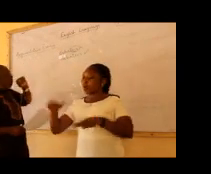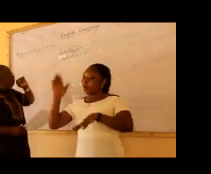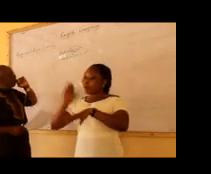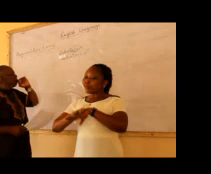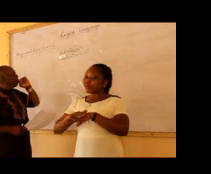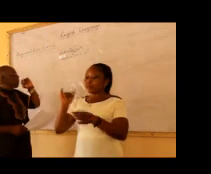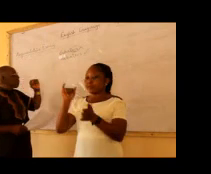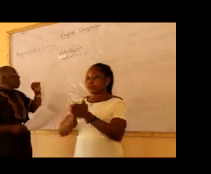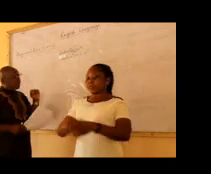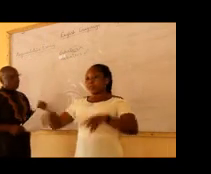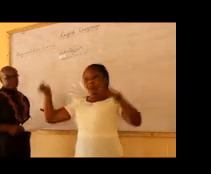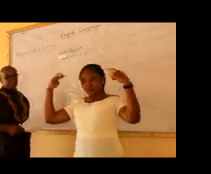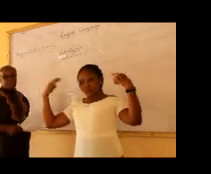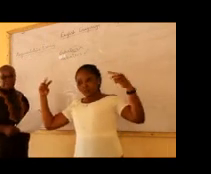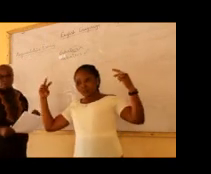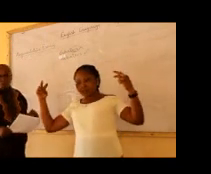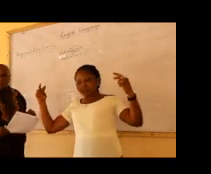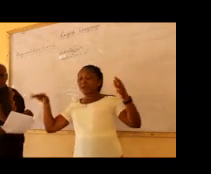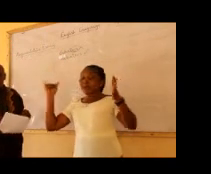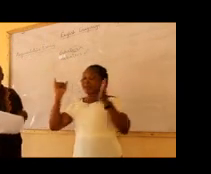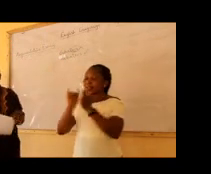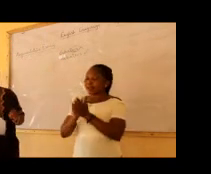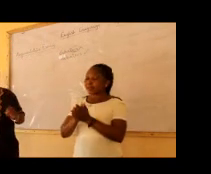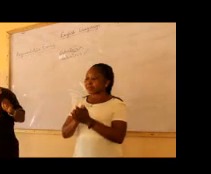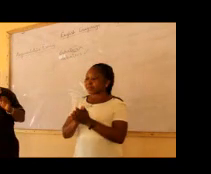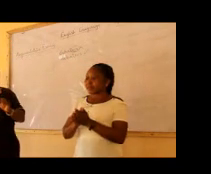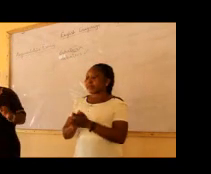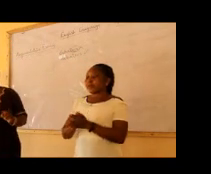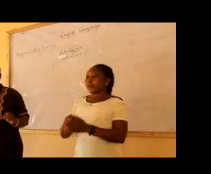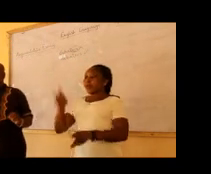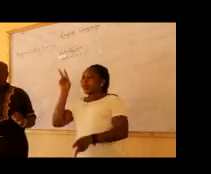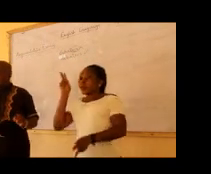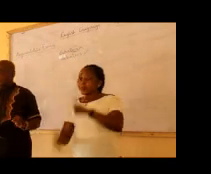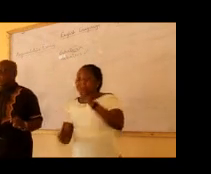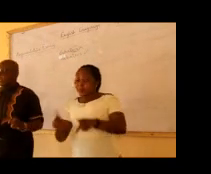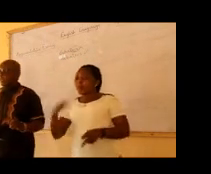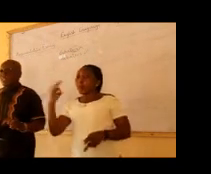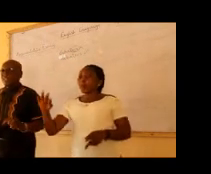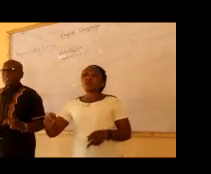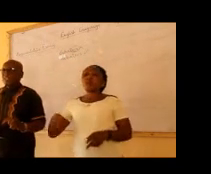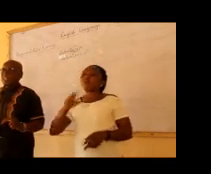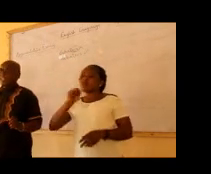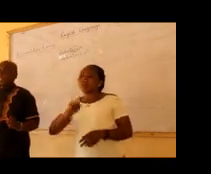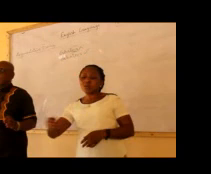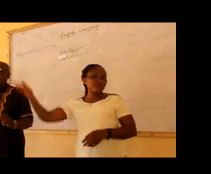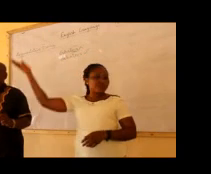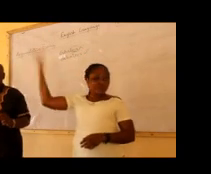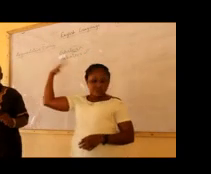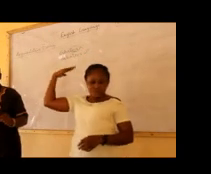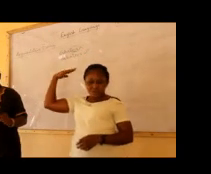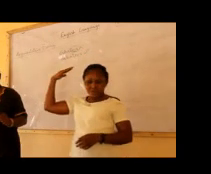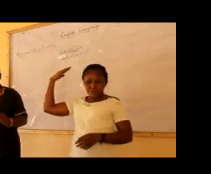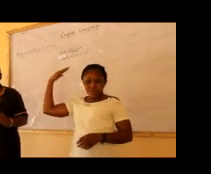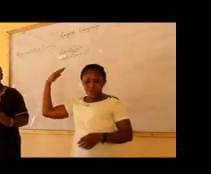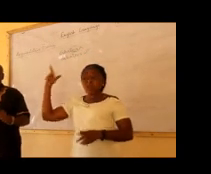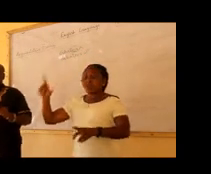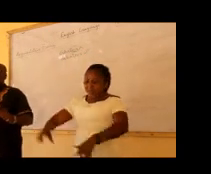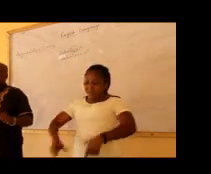if you are proposing, that is, you are supporting the argument that